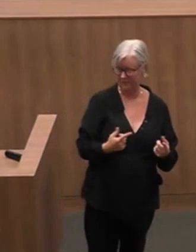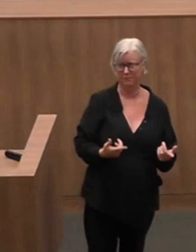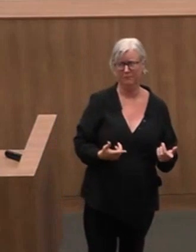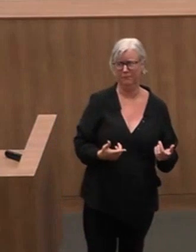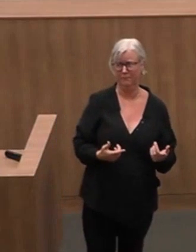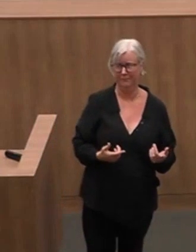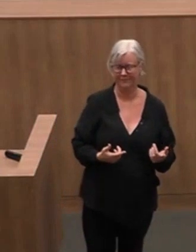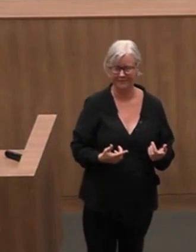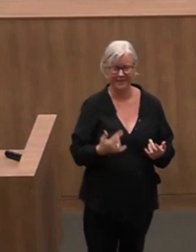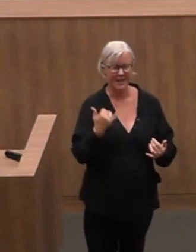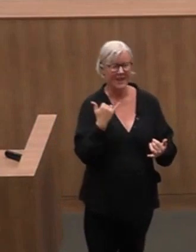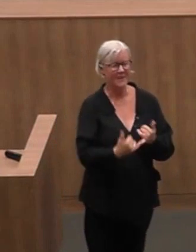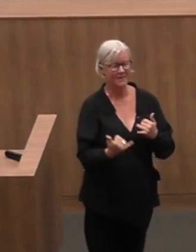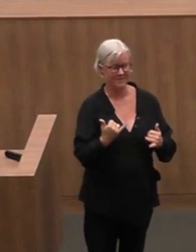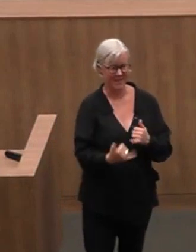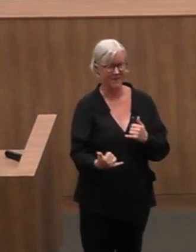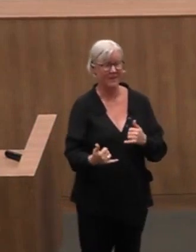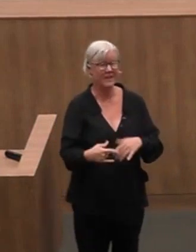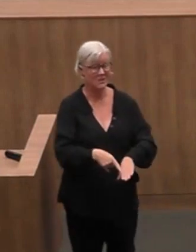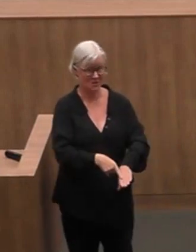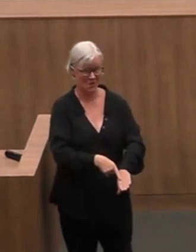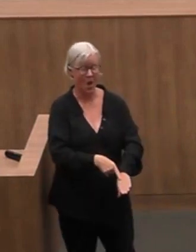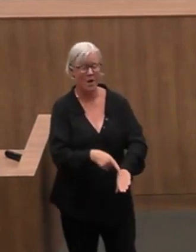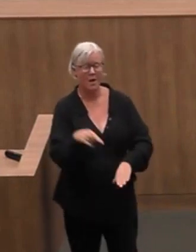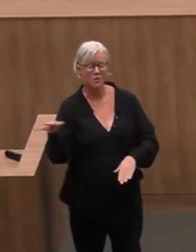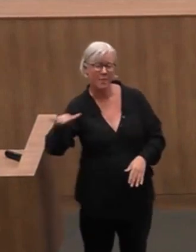and very slowly.